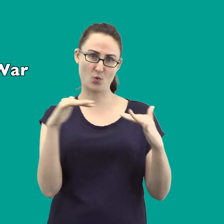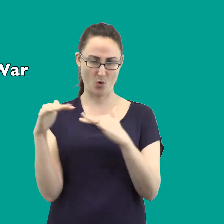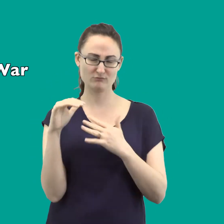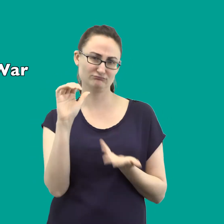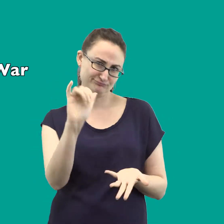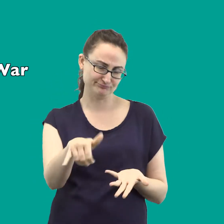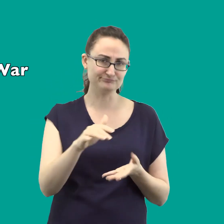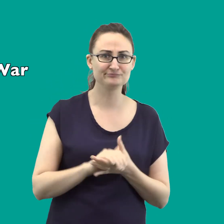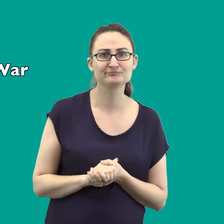War.